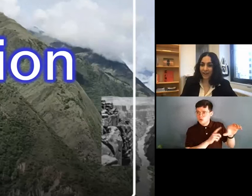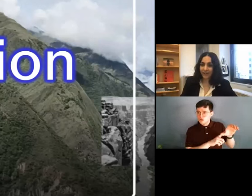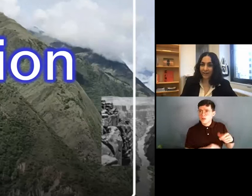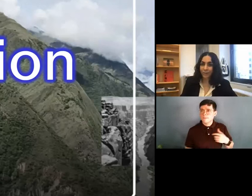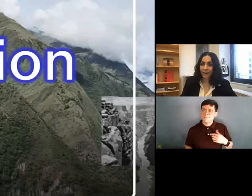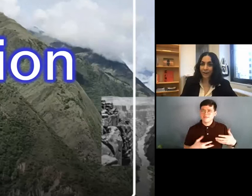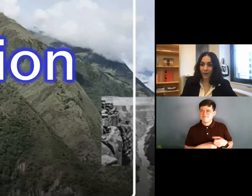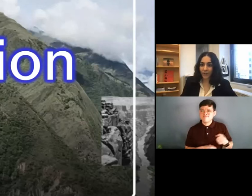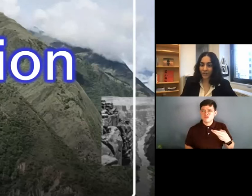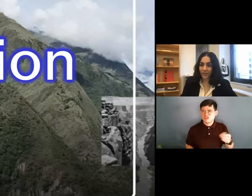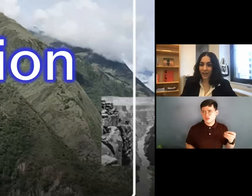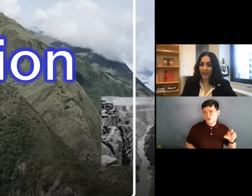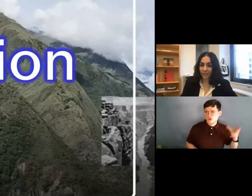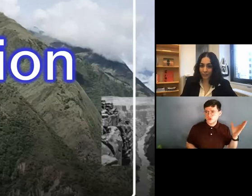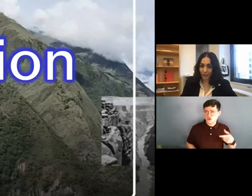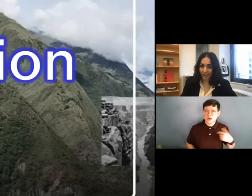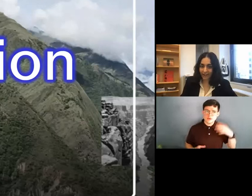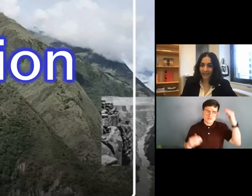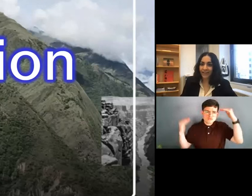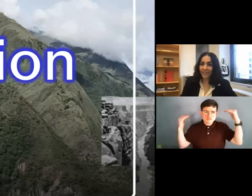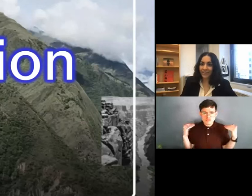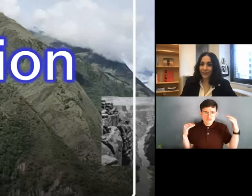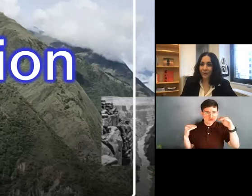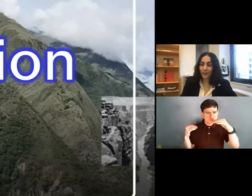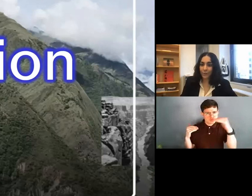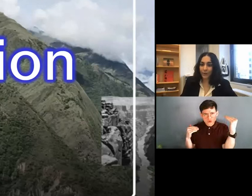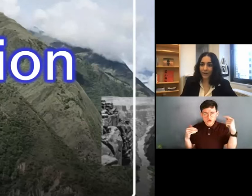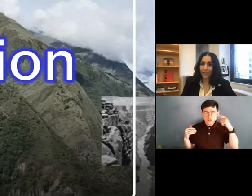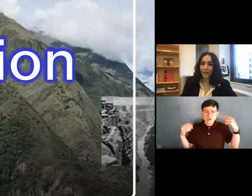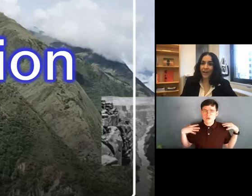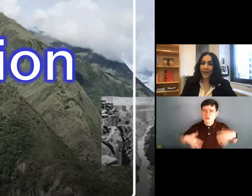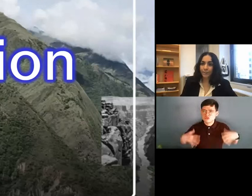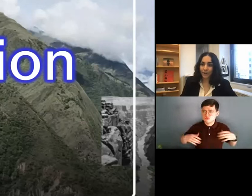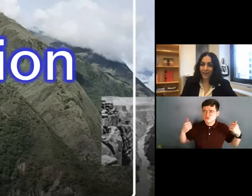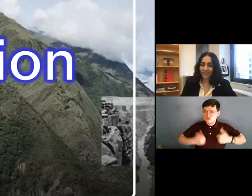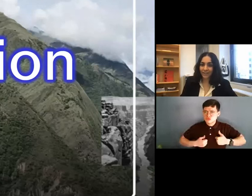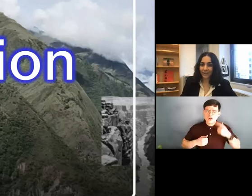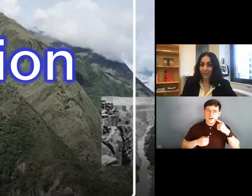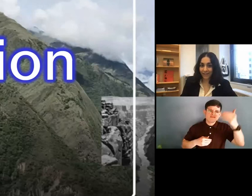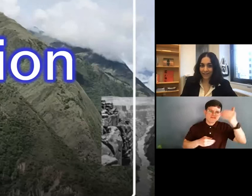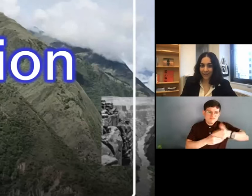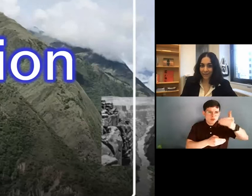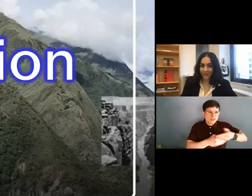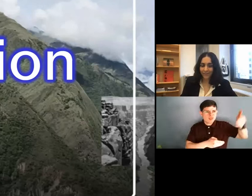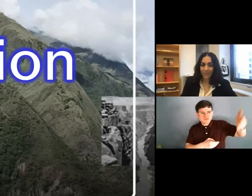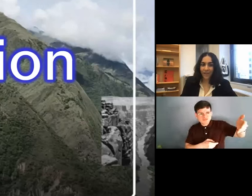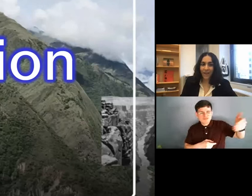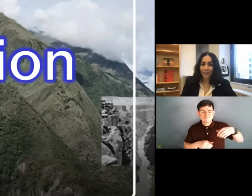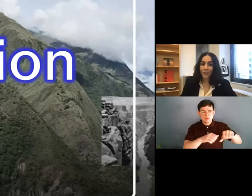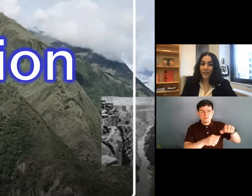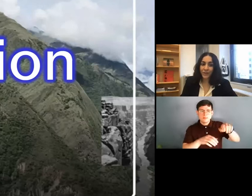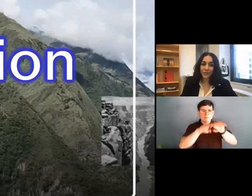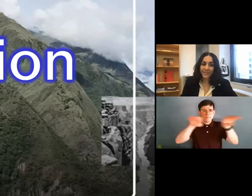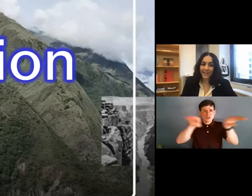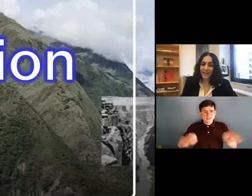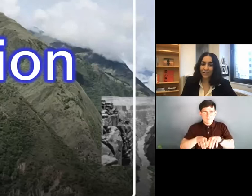dark hair. I'm wearing a white shirt and a navy blue jacket, sitting in front of a window, a bookcase, and a filing cabinet. I'm